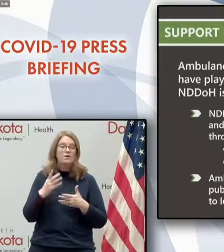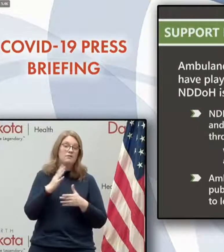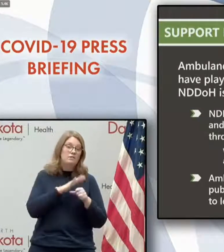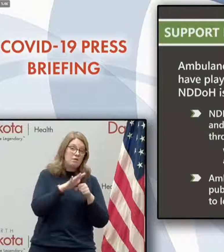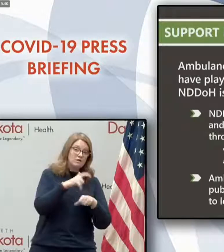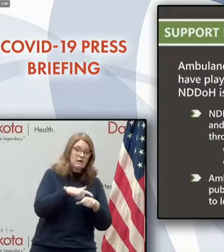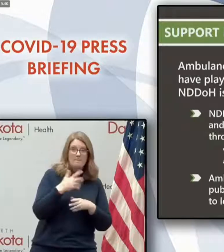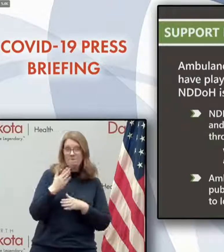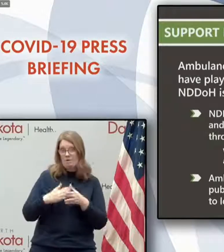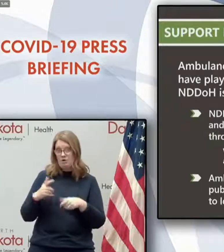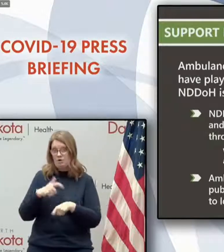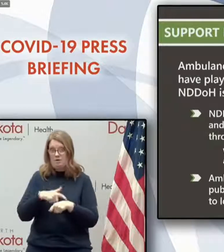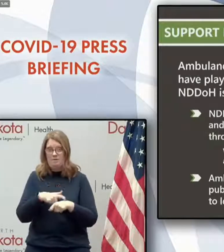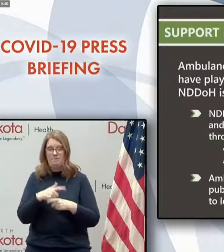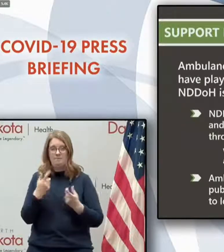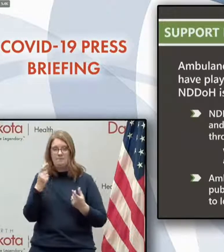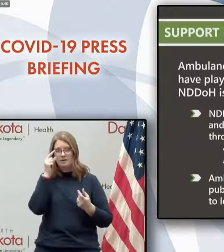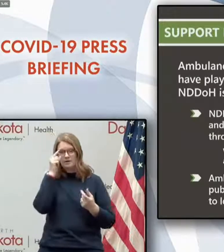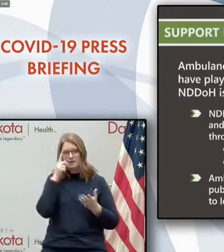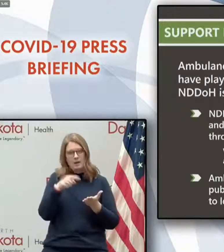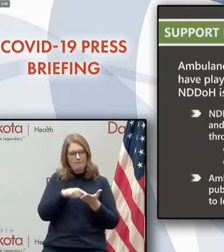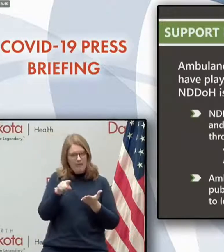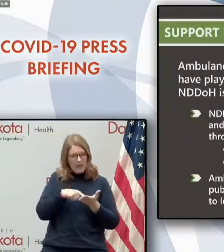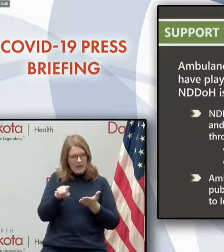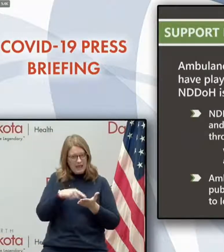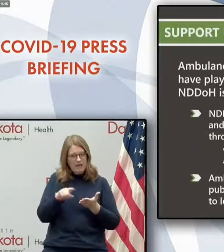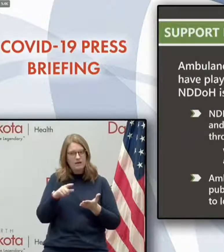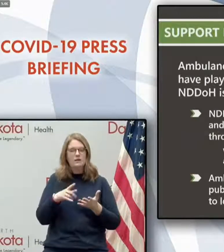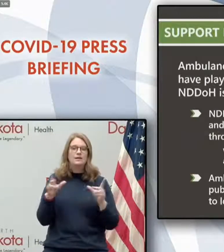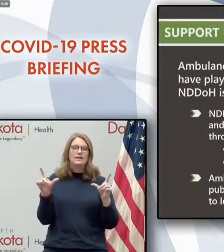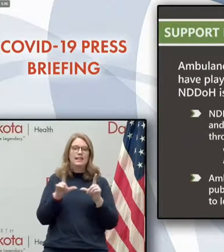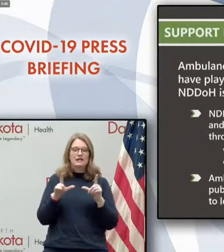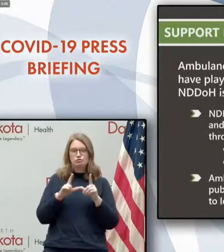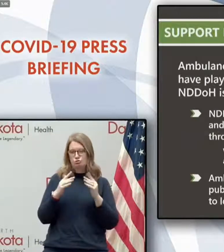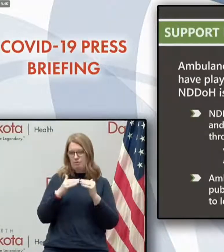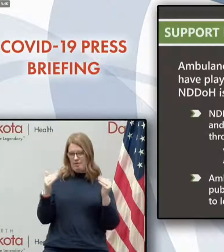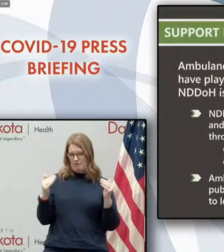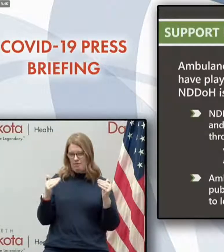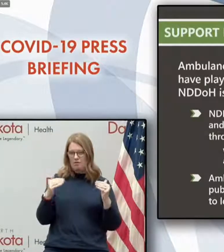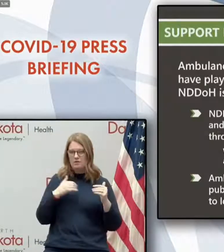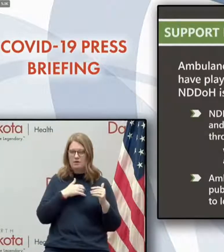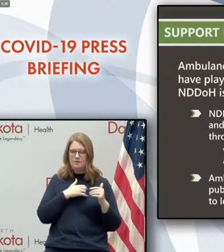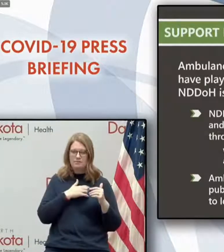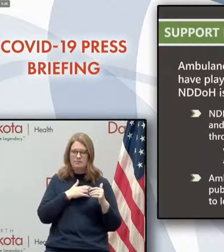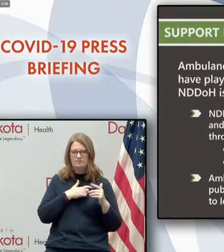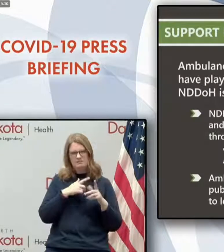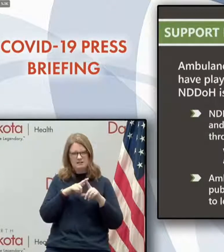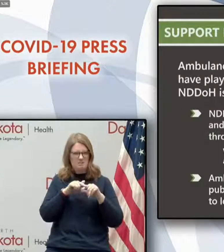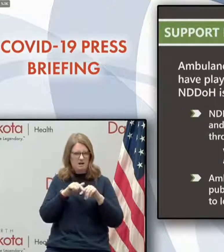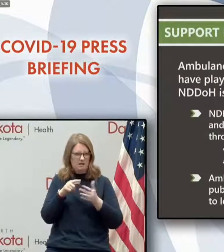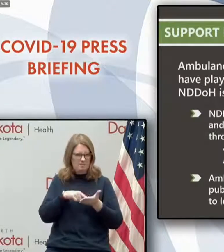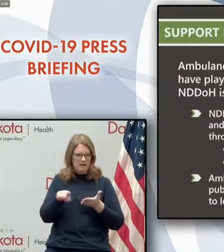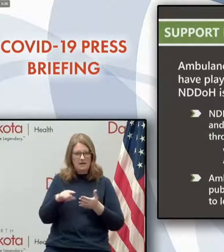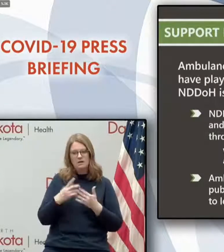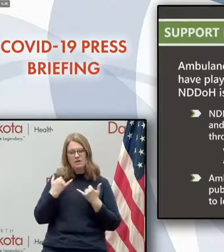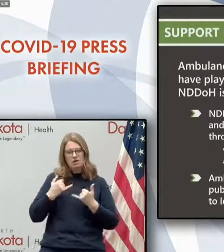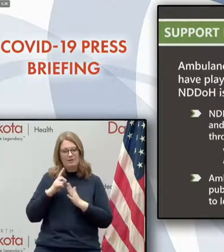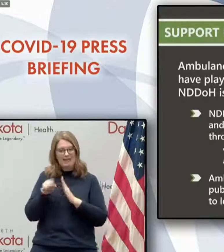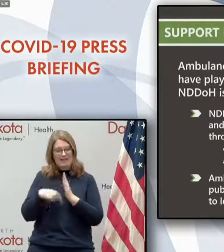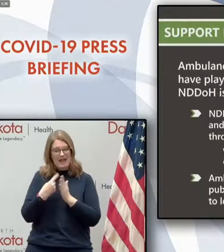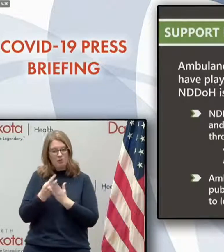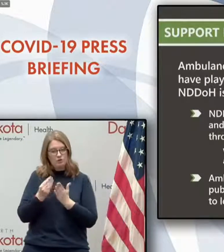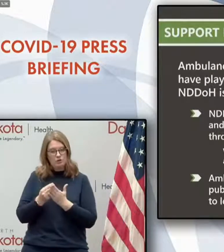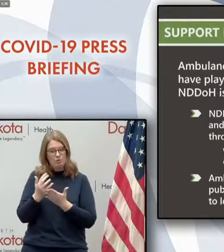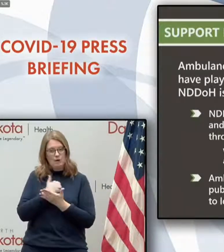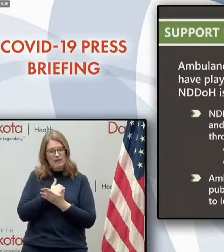basis. And the pay for these roles will be based on licensure level, but currently the hourly wage will